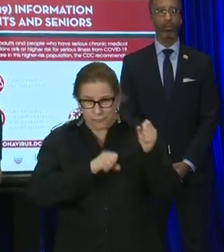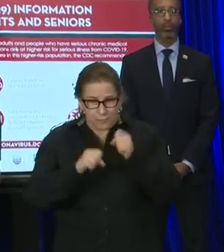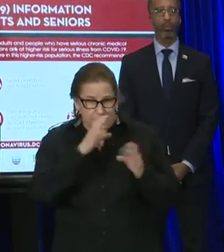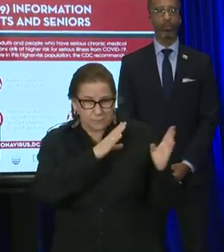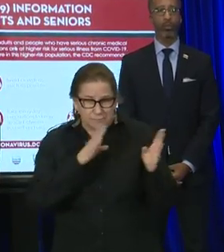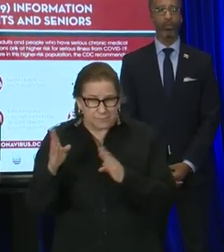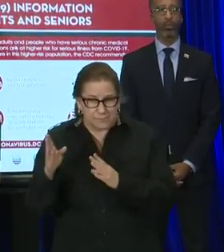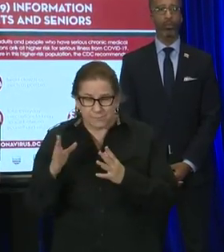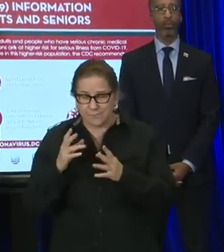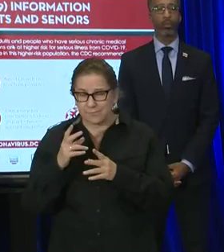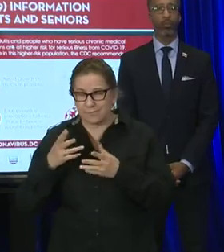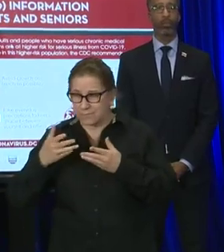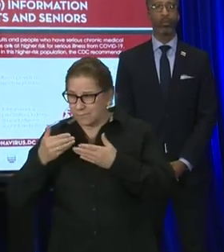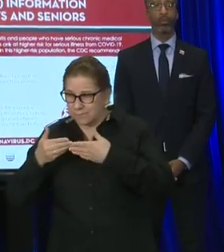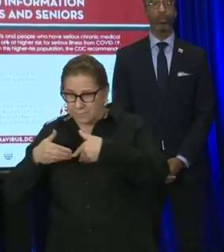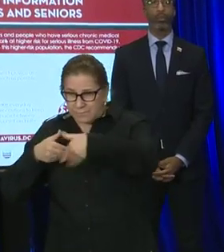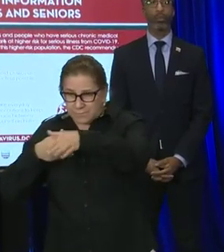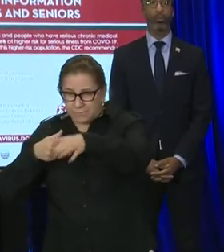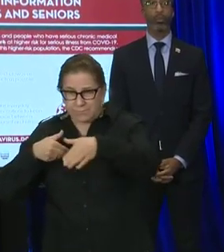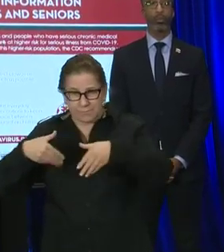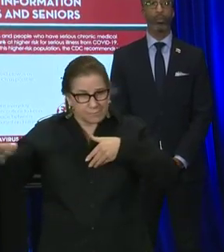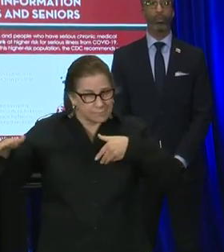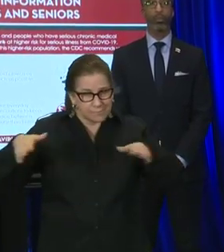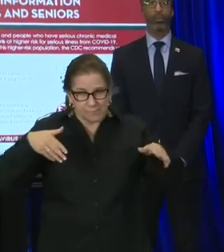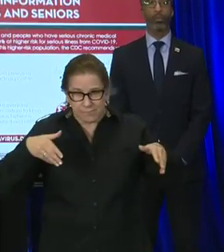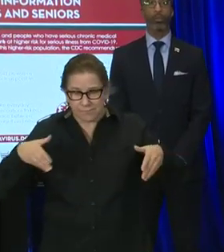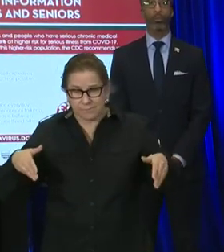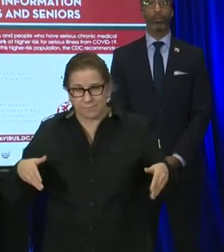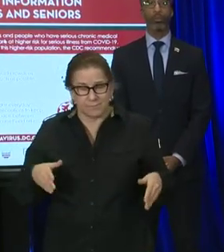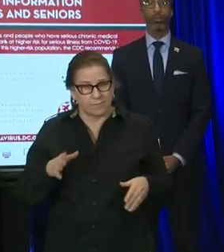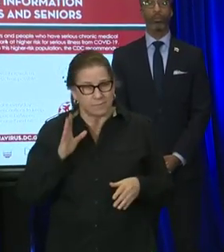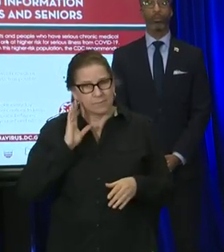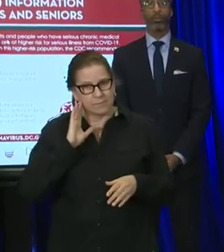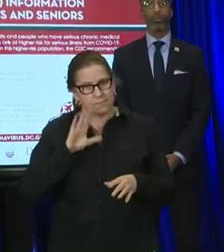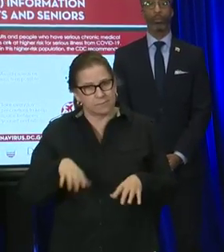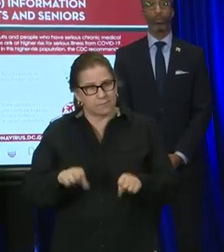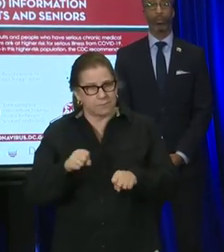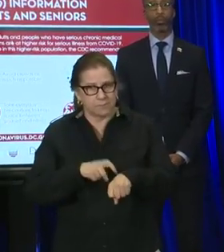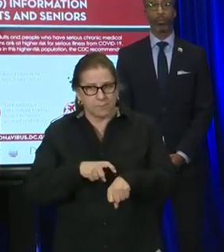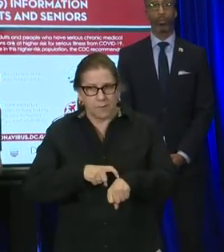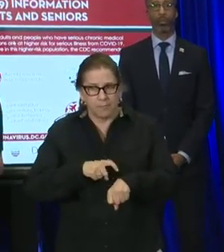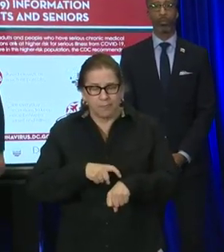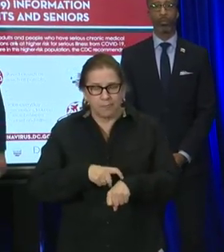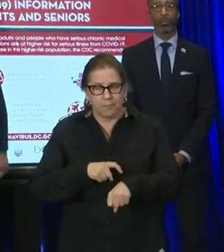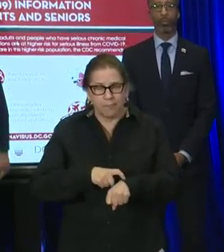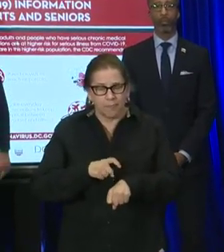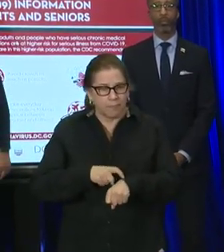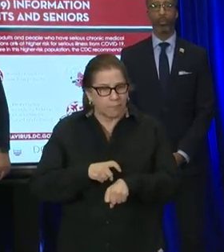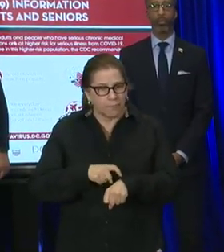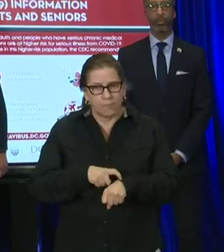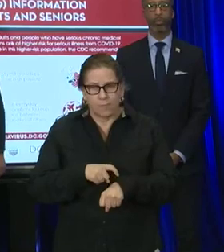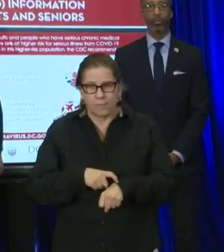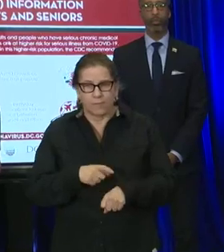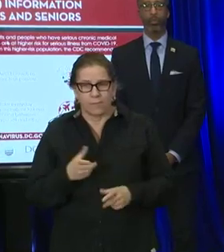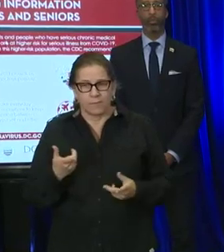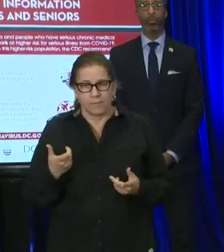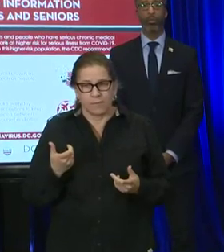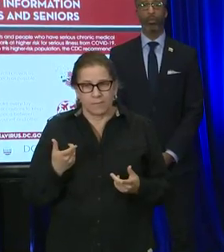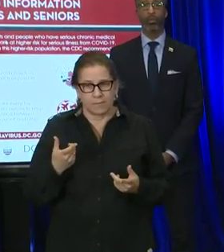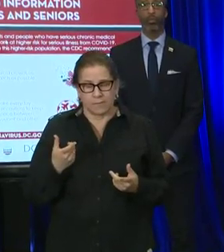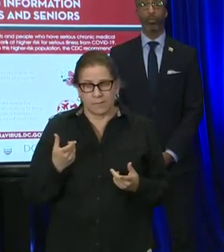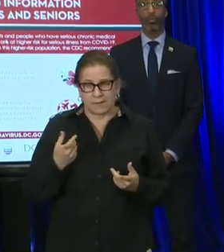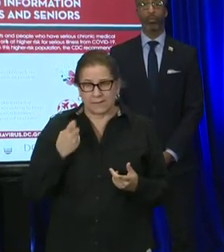working. It's going to require some period of time after which we started these